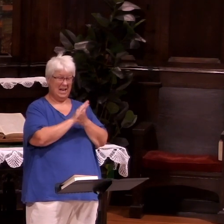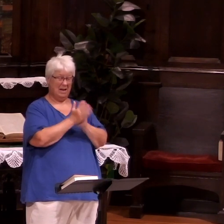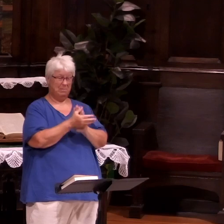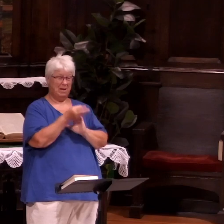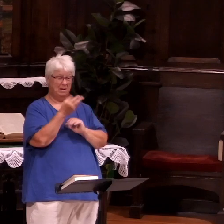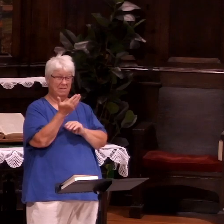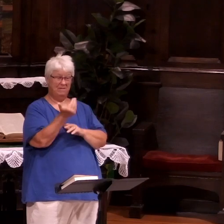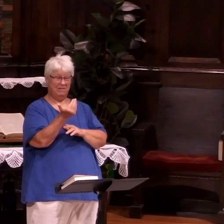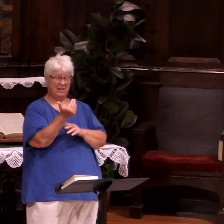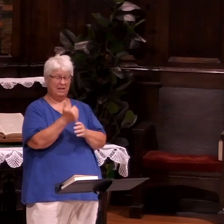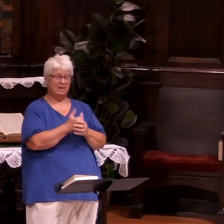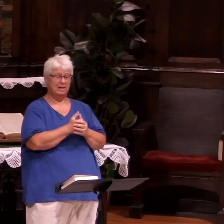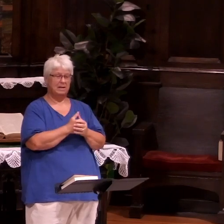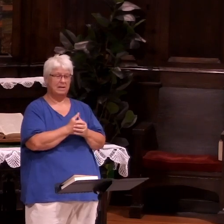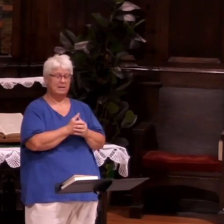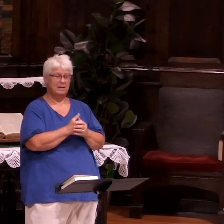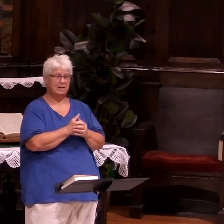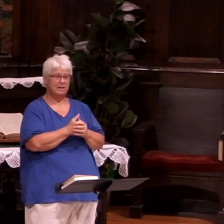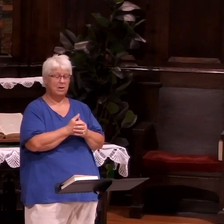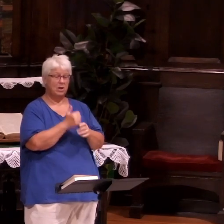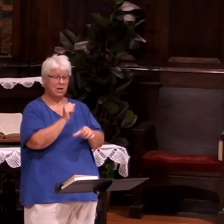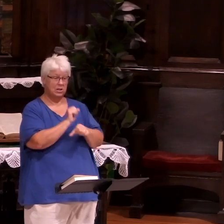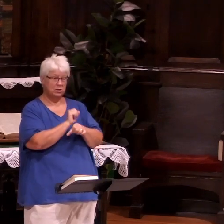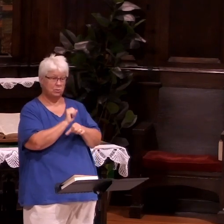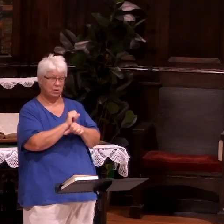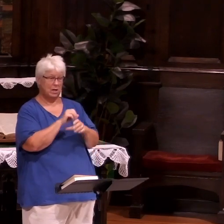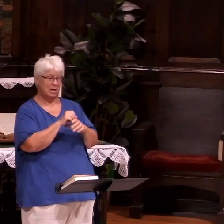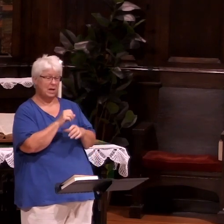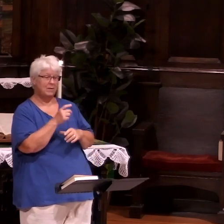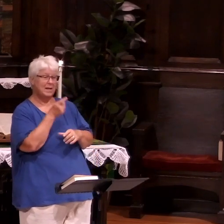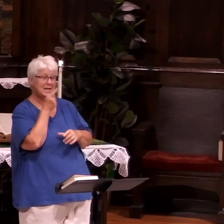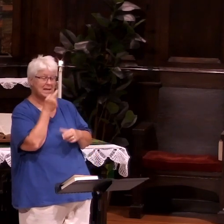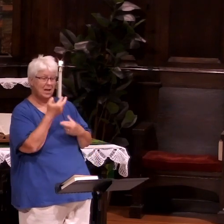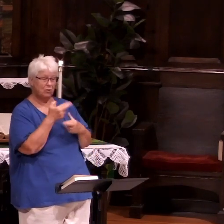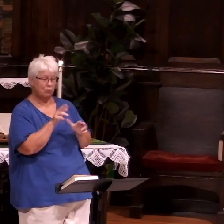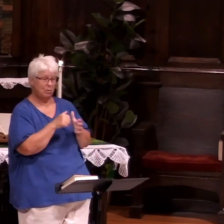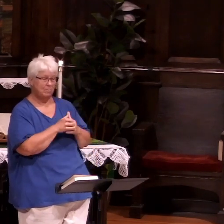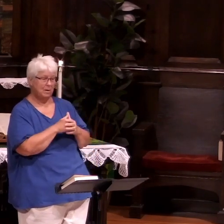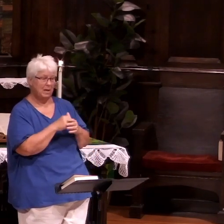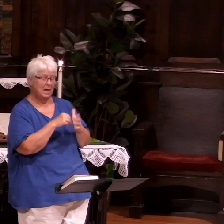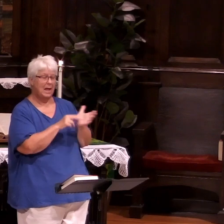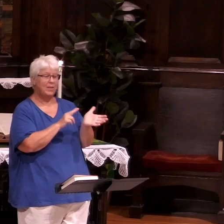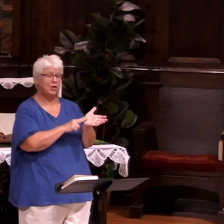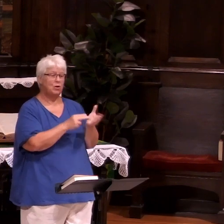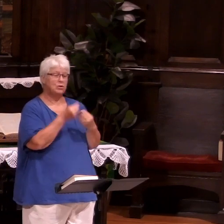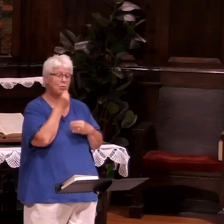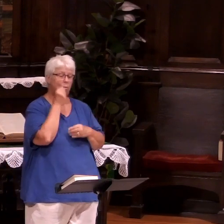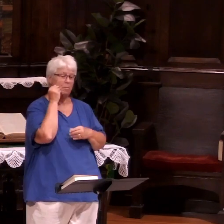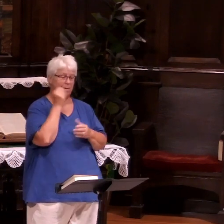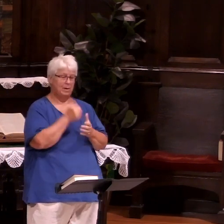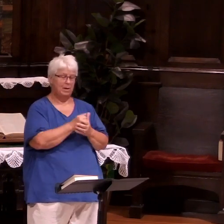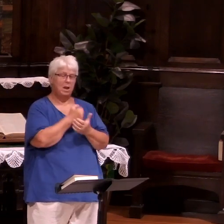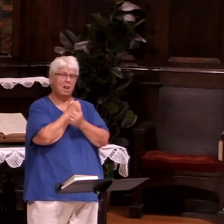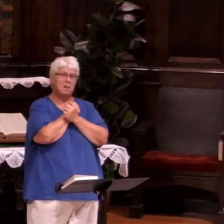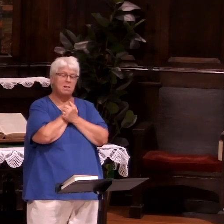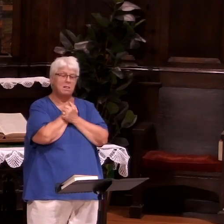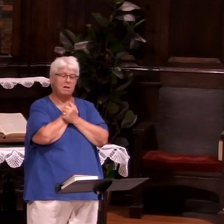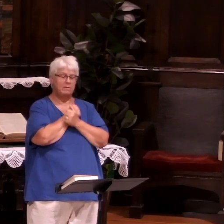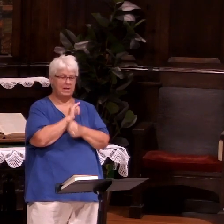turned 15 was working in the dining room at a nursing home, and I loved